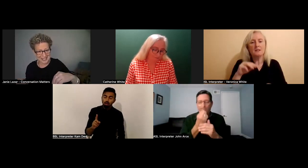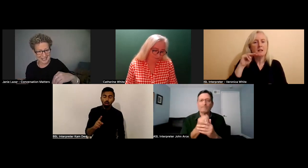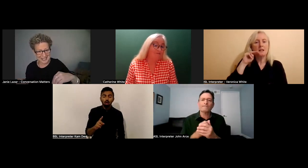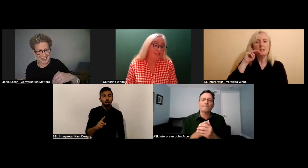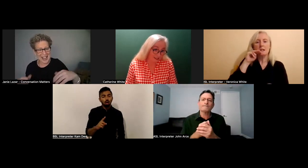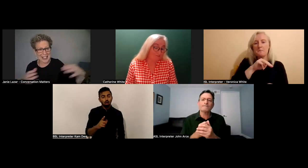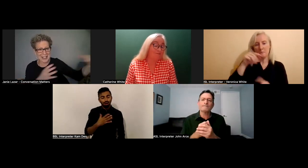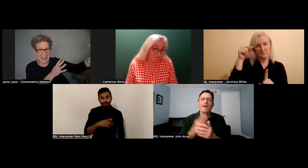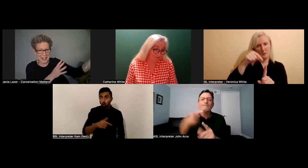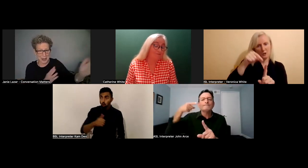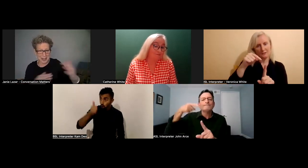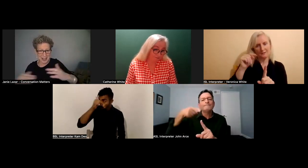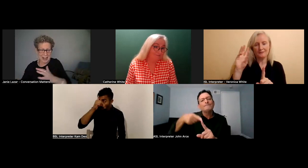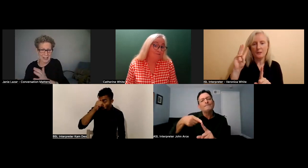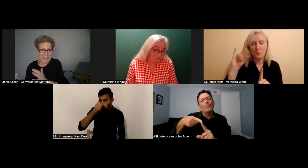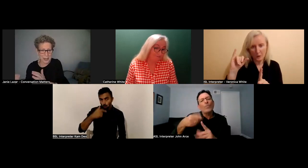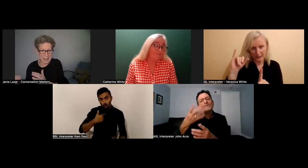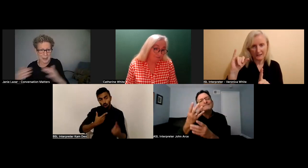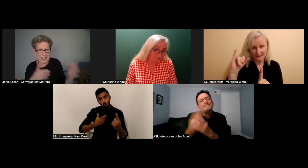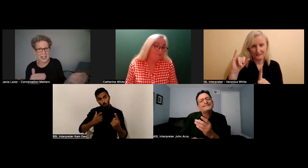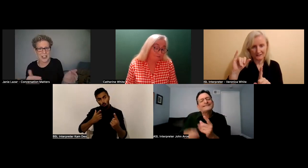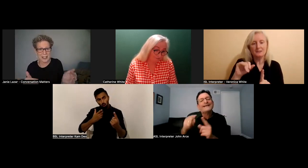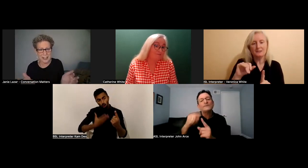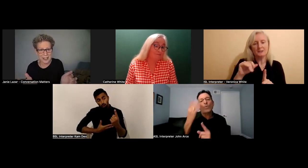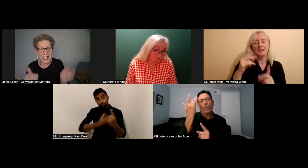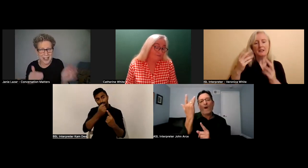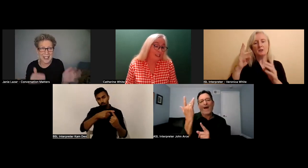Yeah. Yeah. And I think that's where the inherited wisdom and the